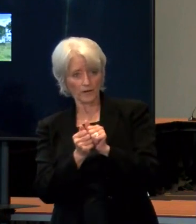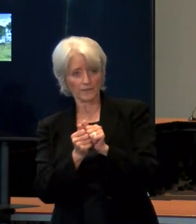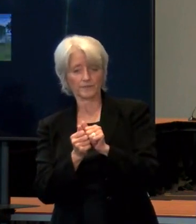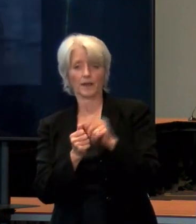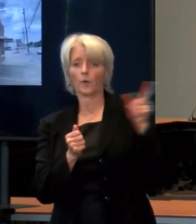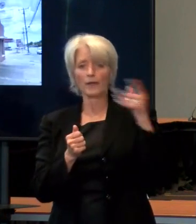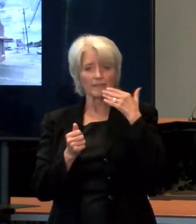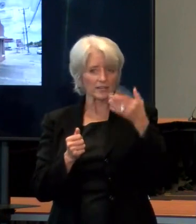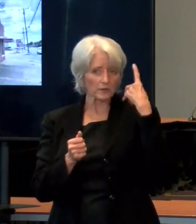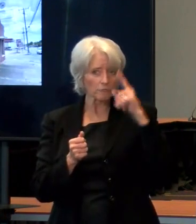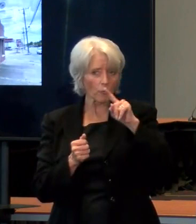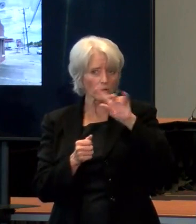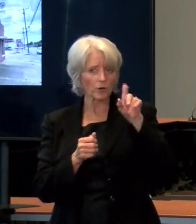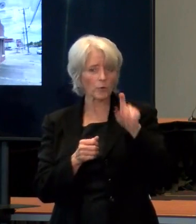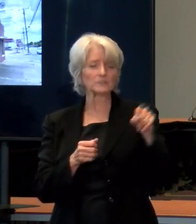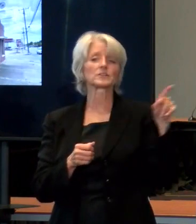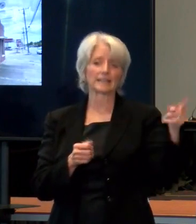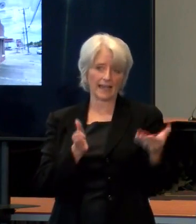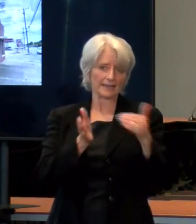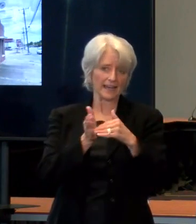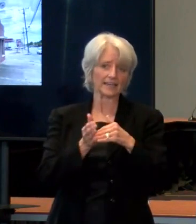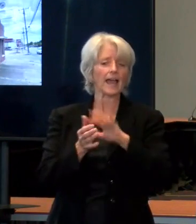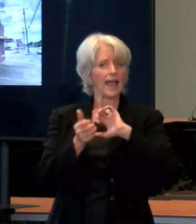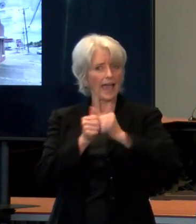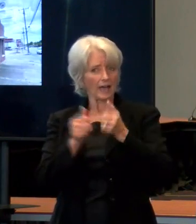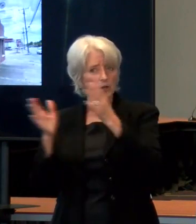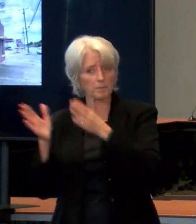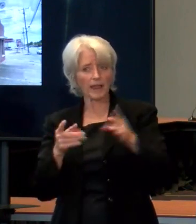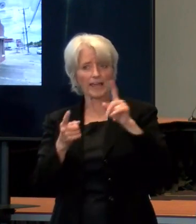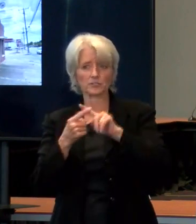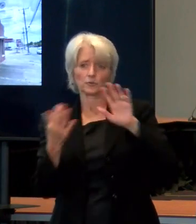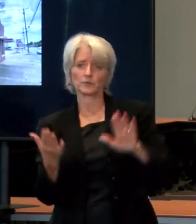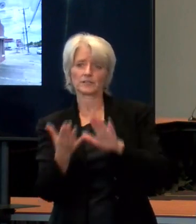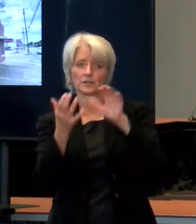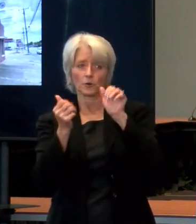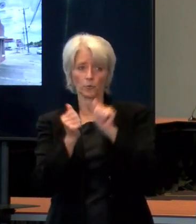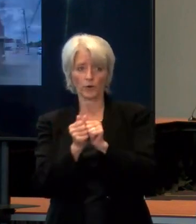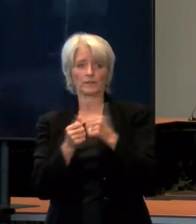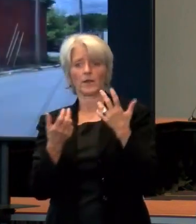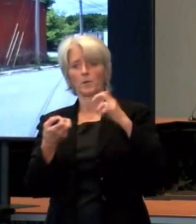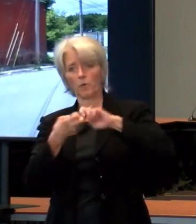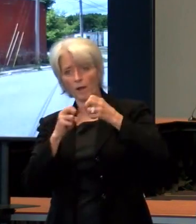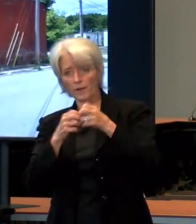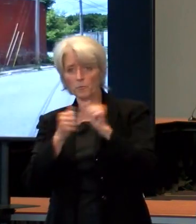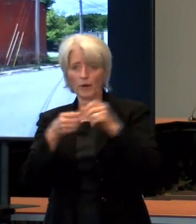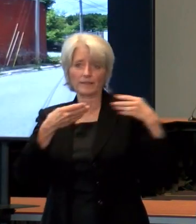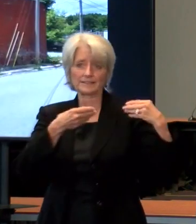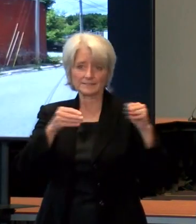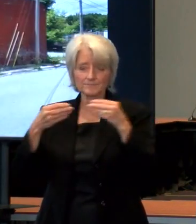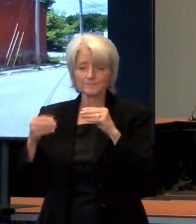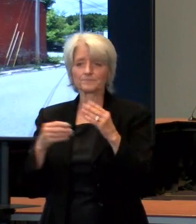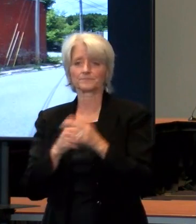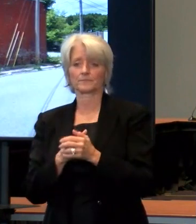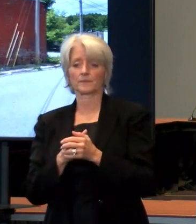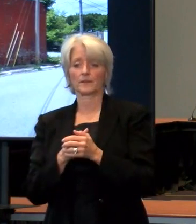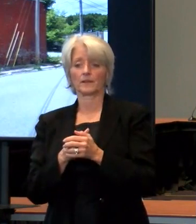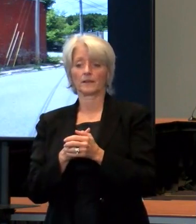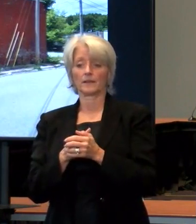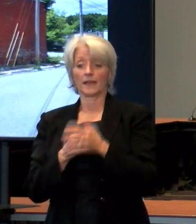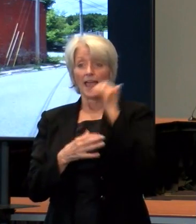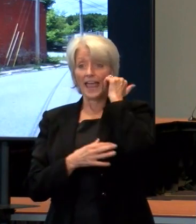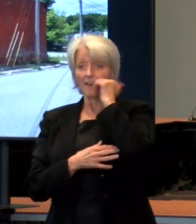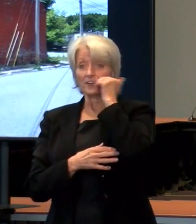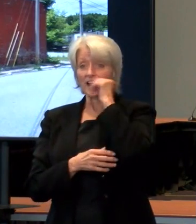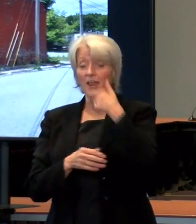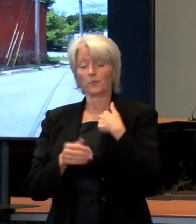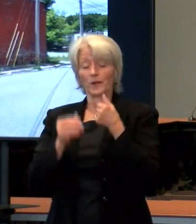the question. The question was, how do you intend to deal with the headwinds of retail in general? We wake up each and every day and we go to work. That's how